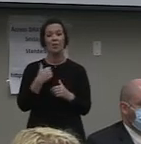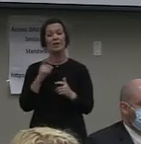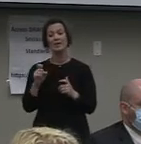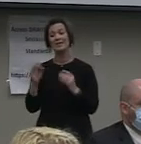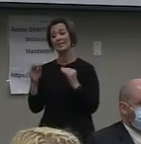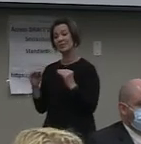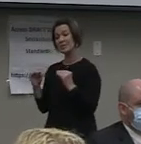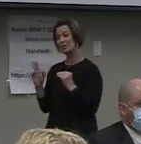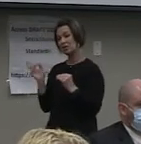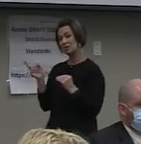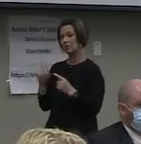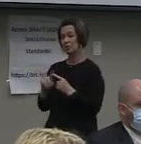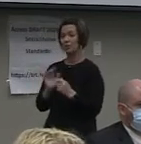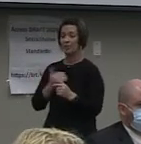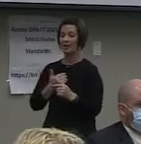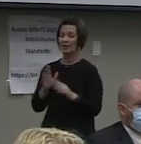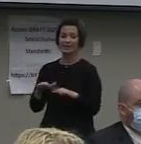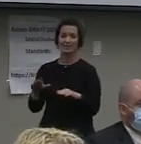kids too.